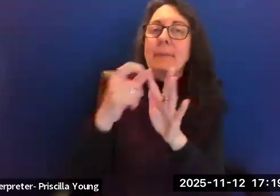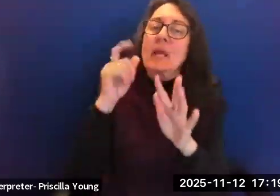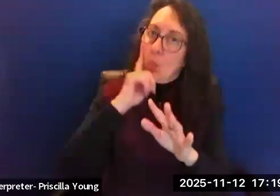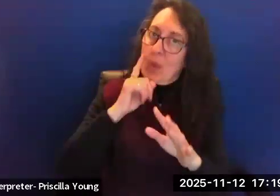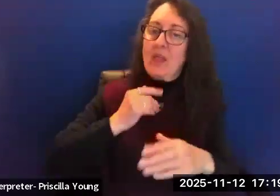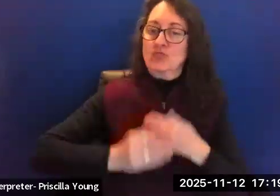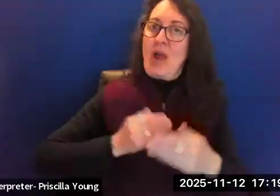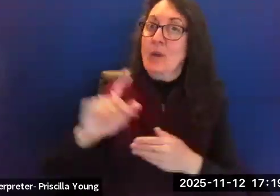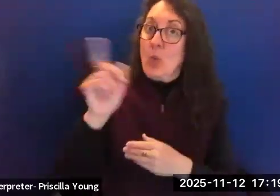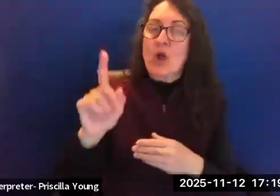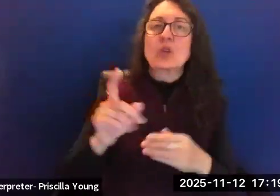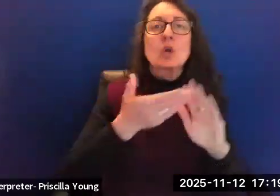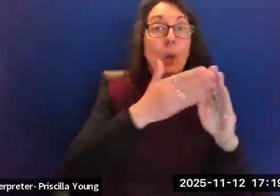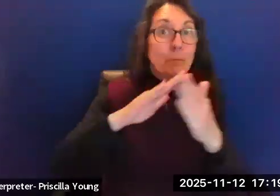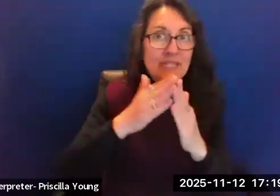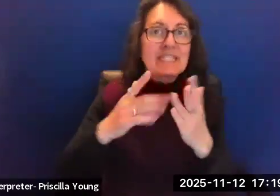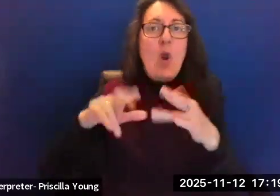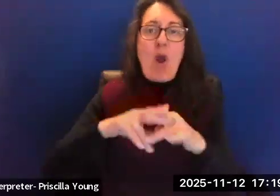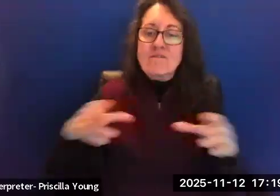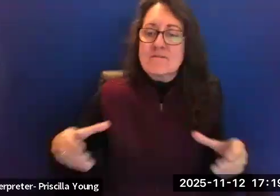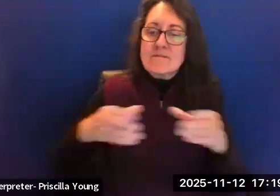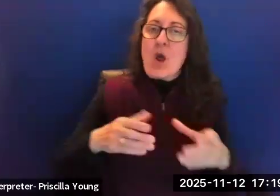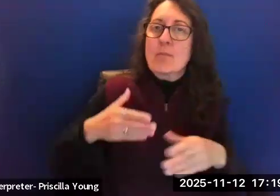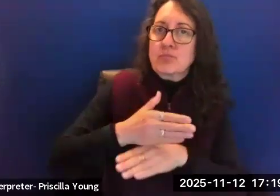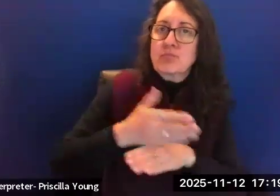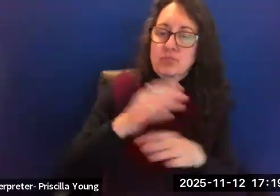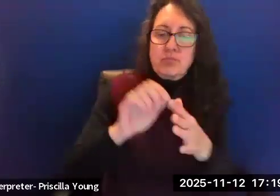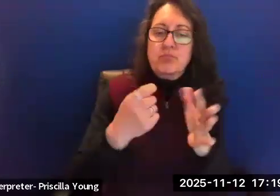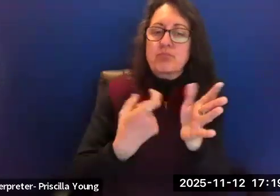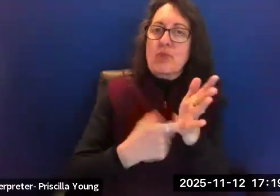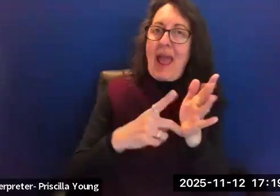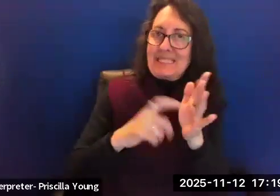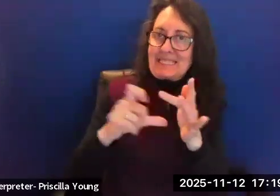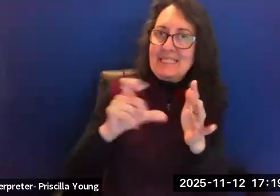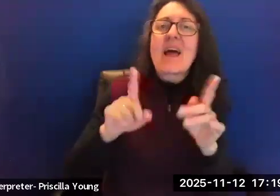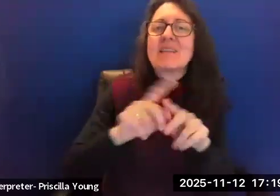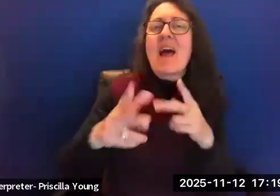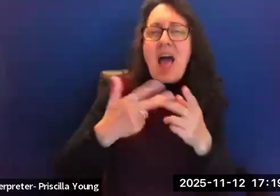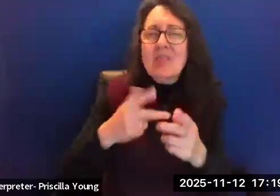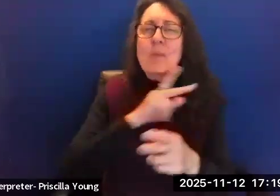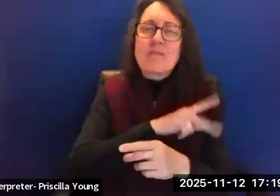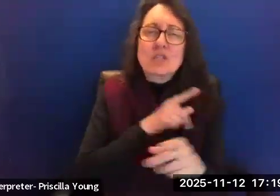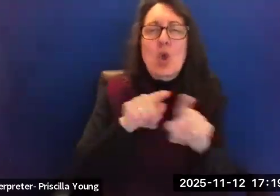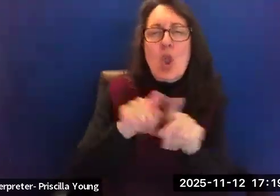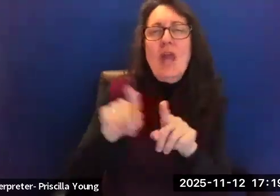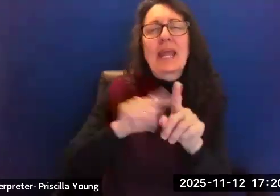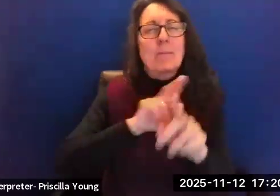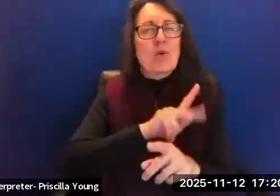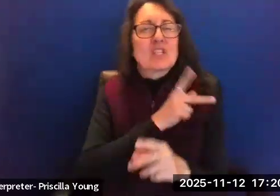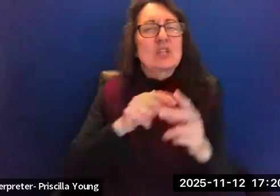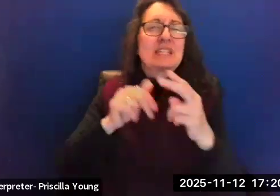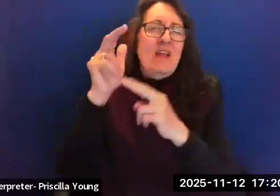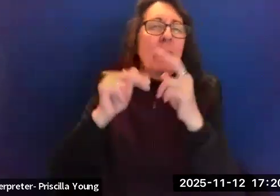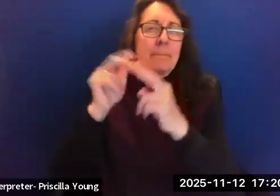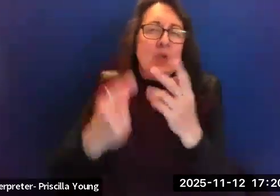of practice and also other professional learning and development opportunities. These sessions are all